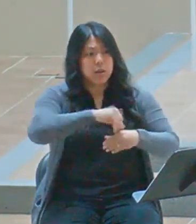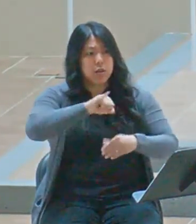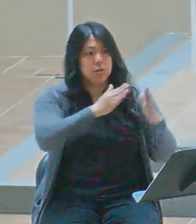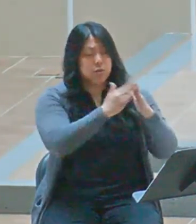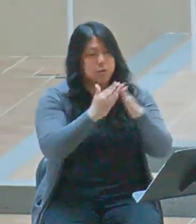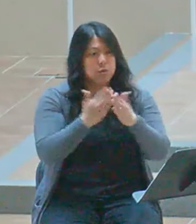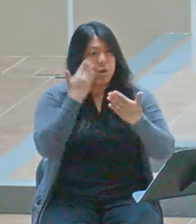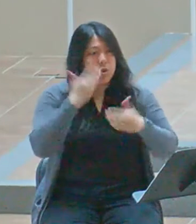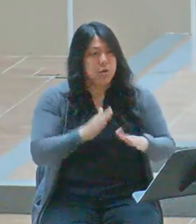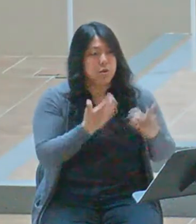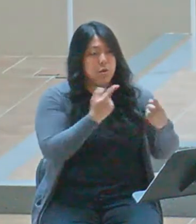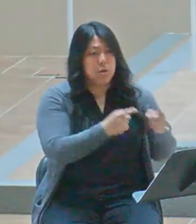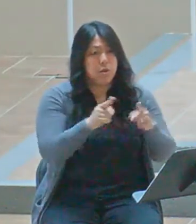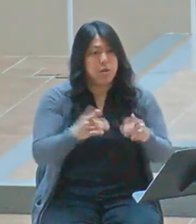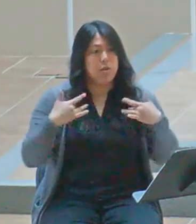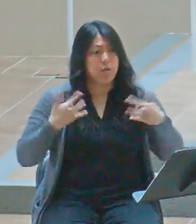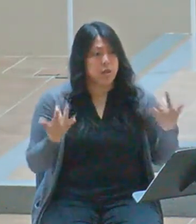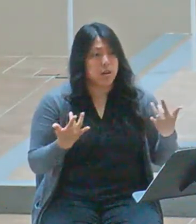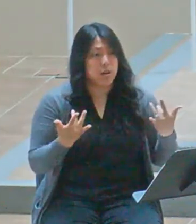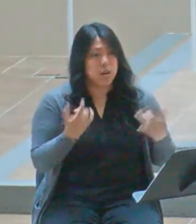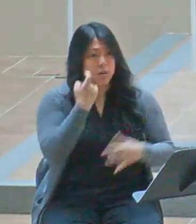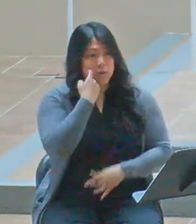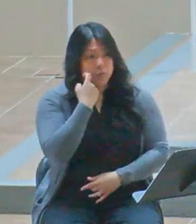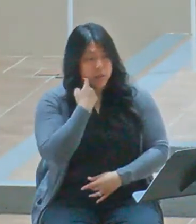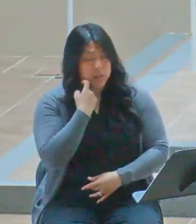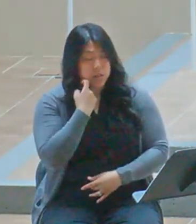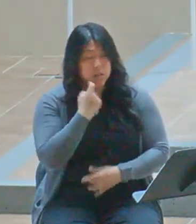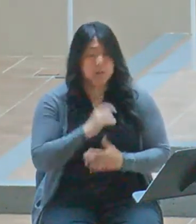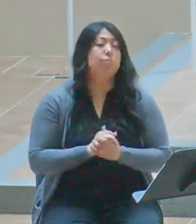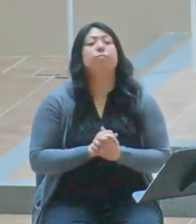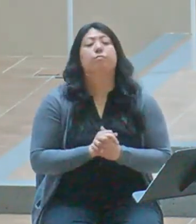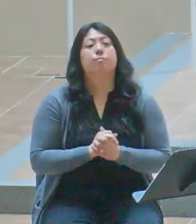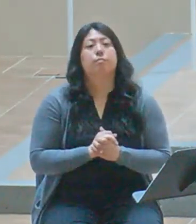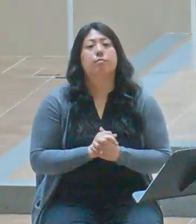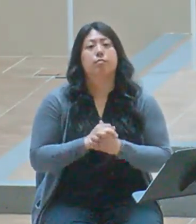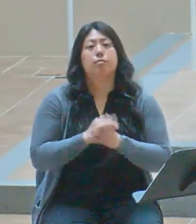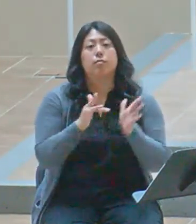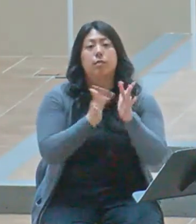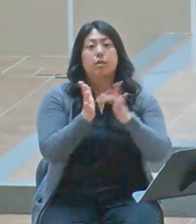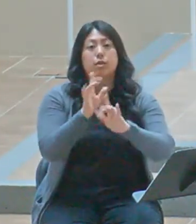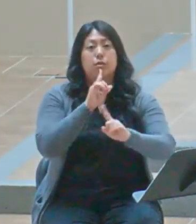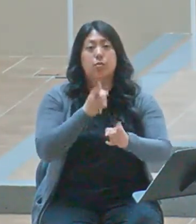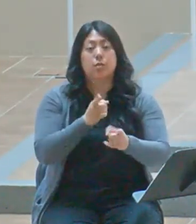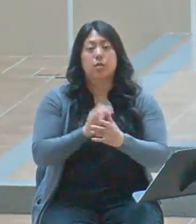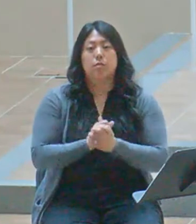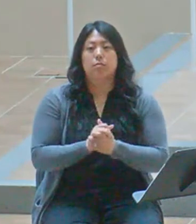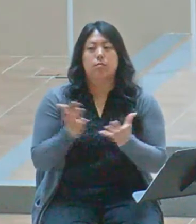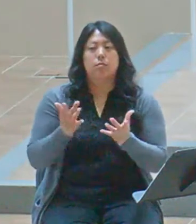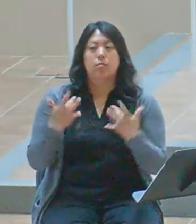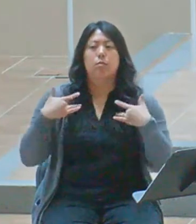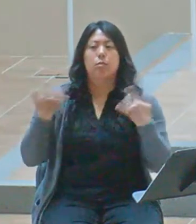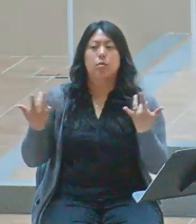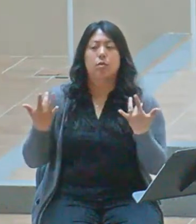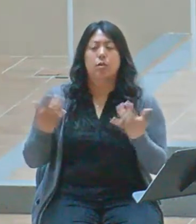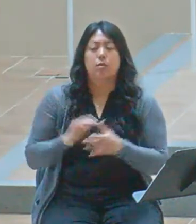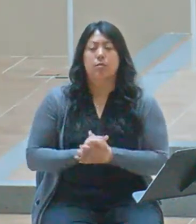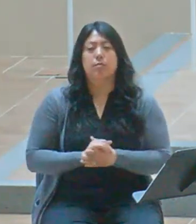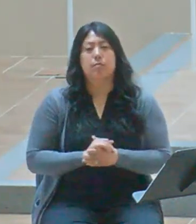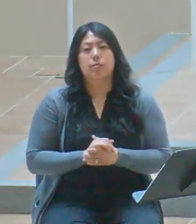not know of the things that have taken place there in these days?" And he replied to them, "What sort of